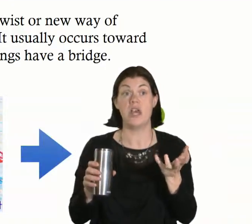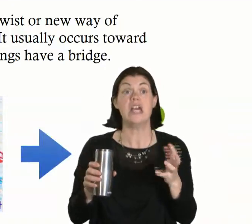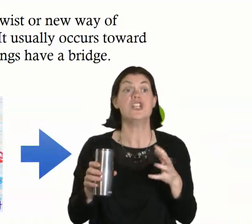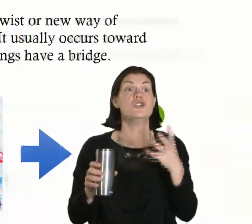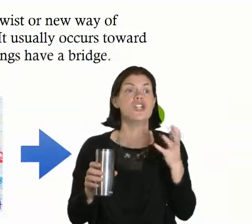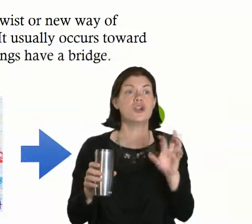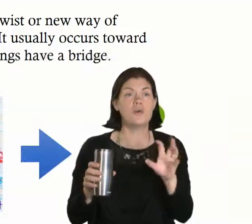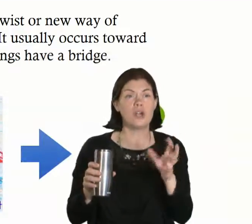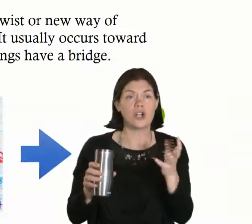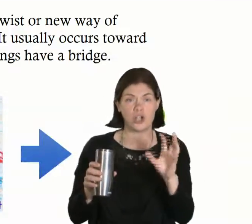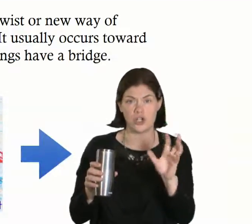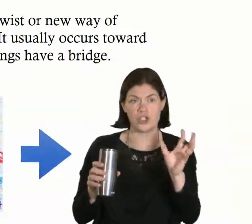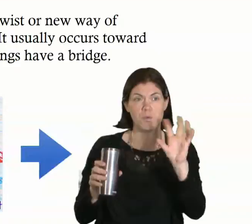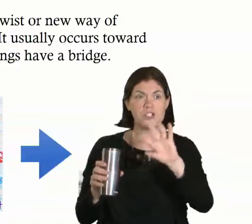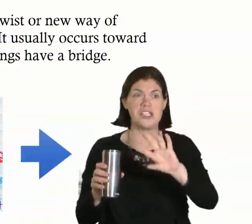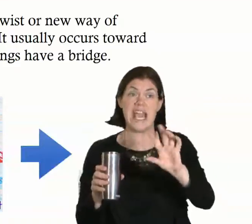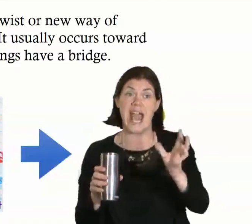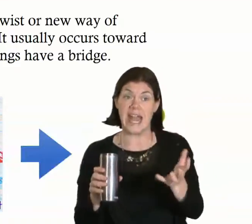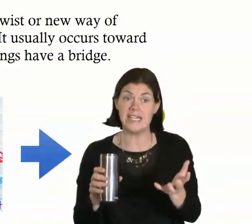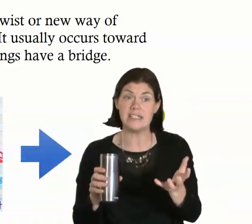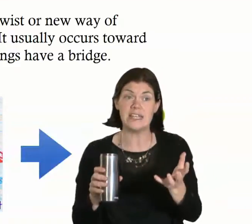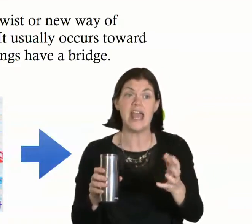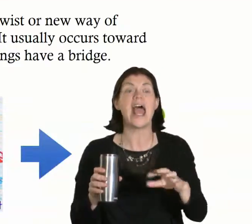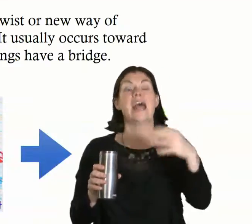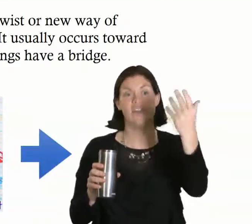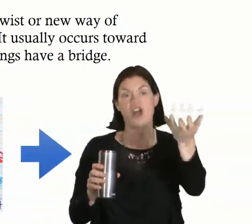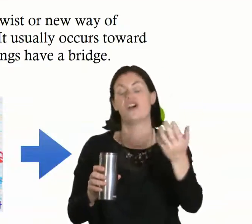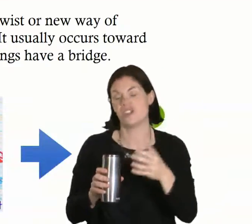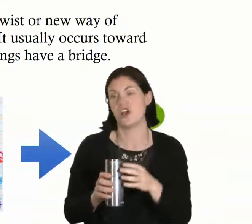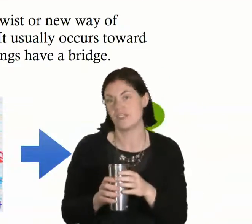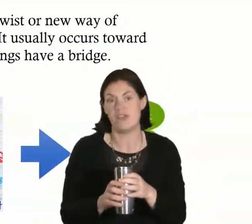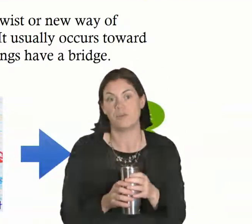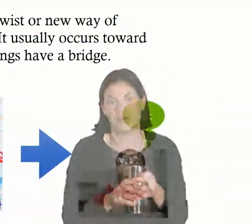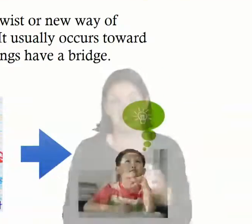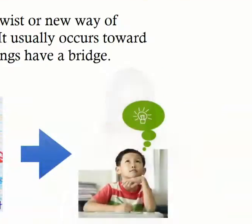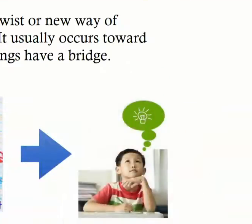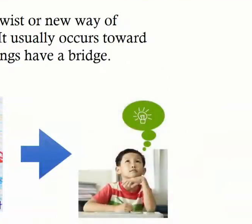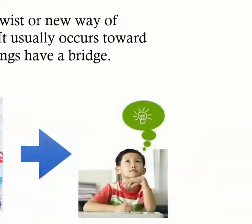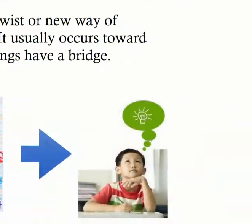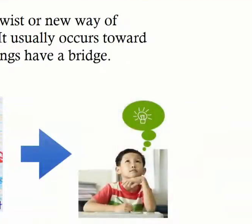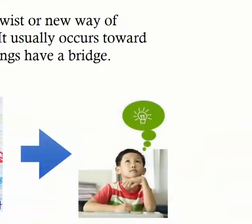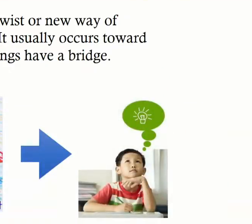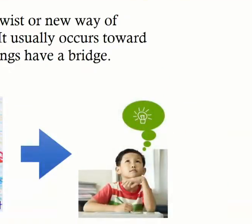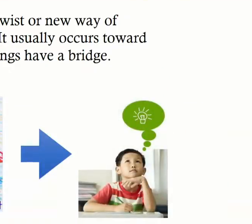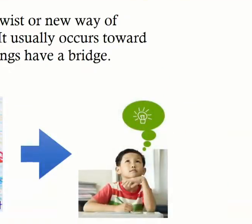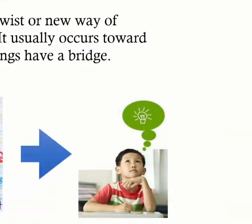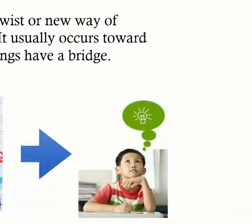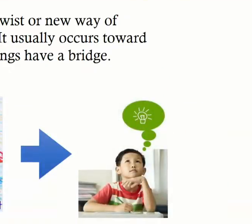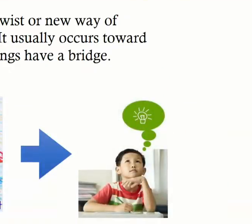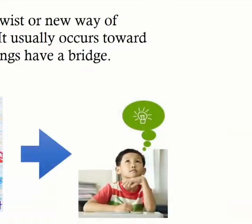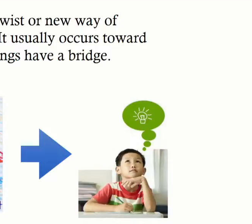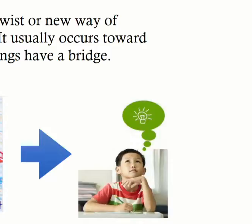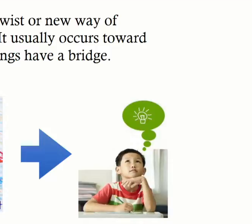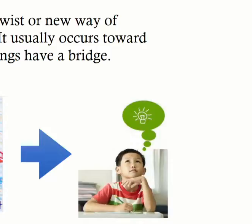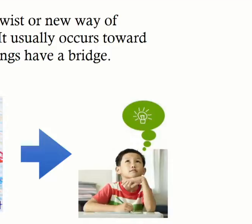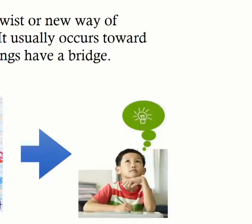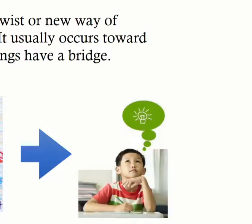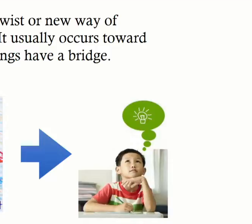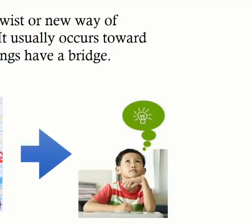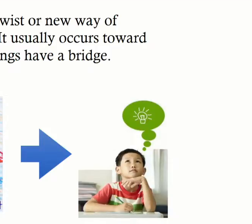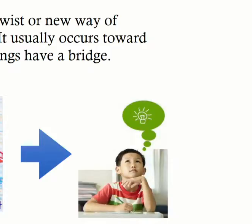song. Usually occurs towards the end, and not all songs have a bridge. Okay. So that is